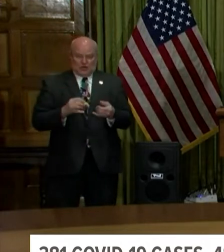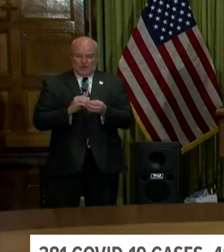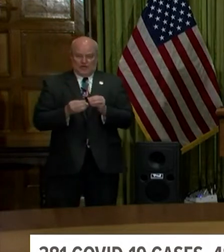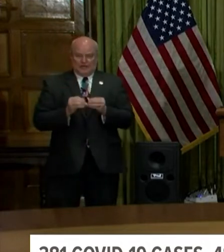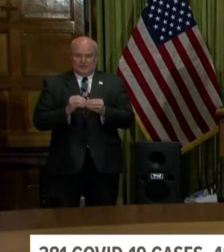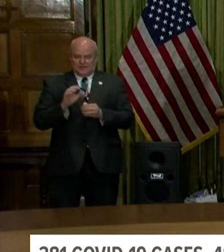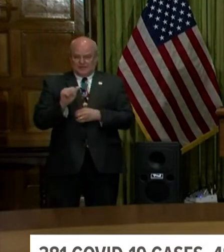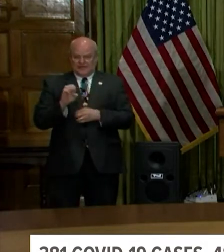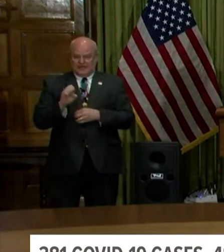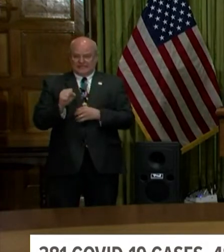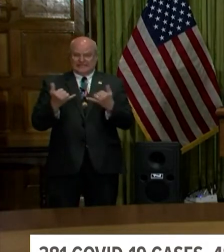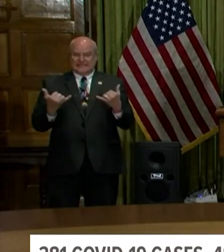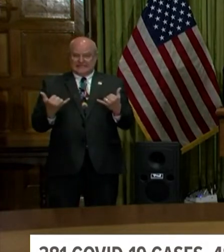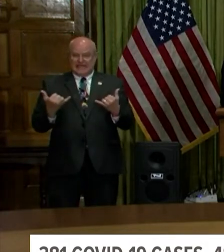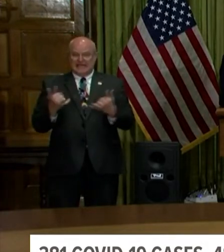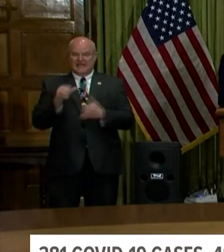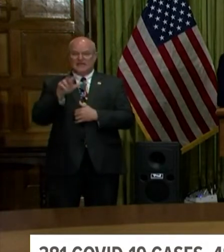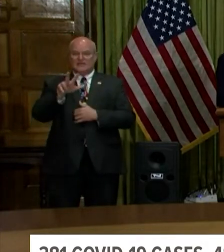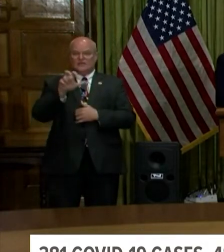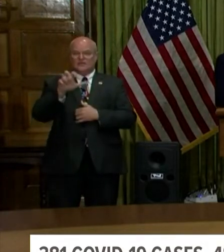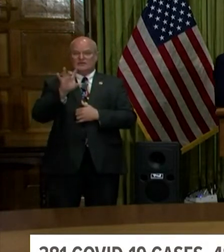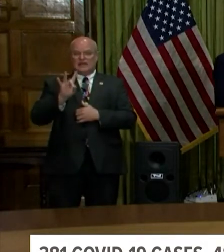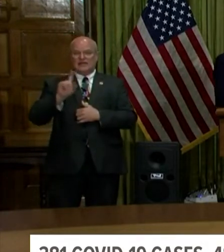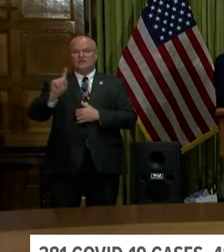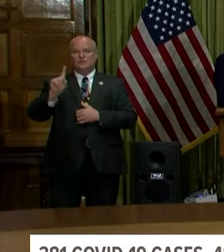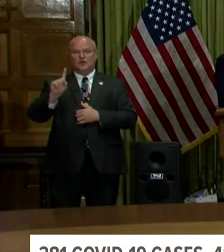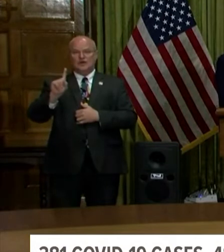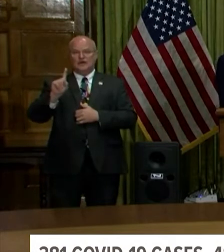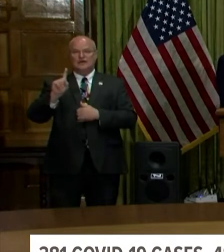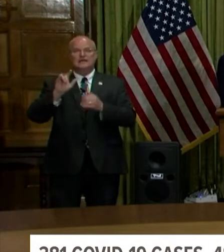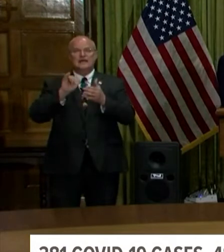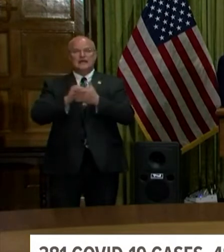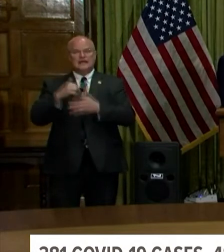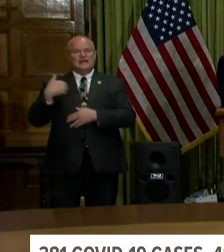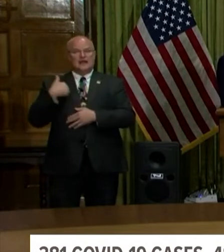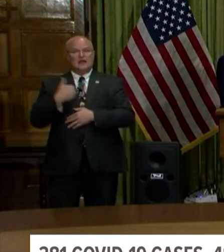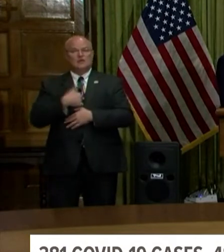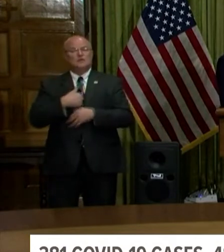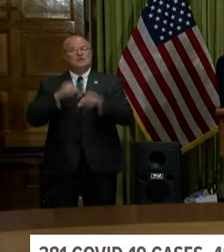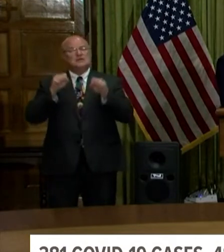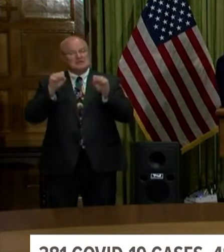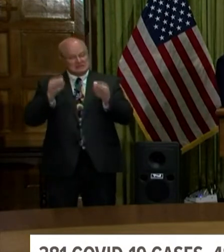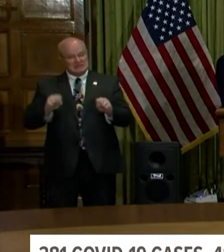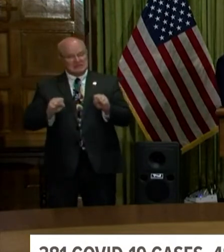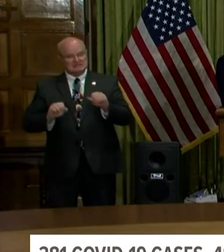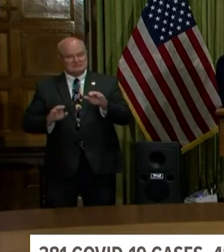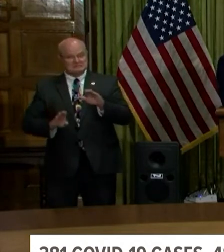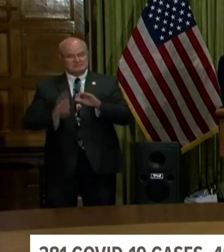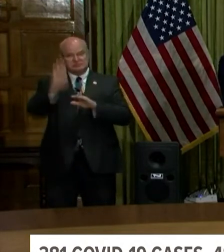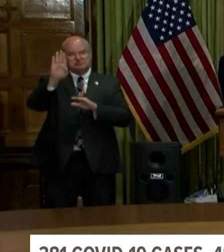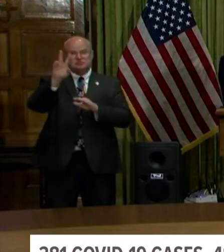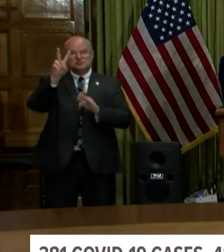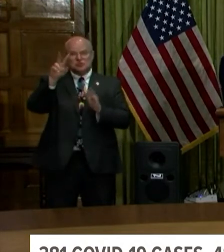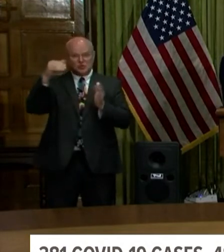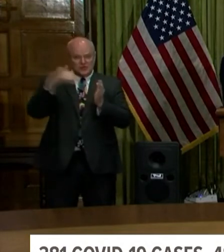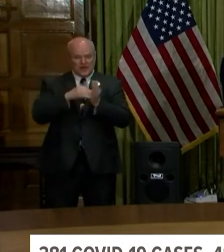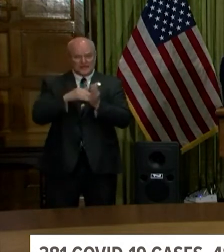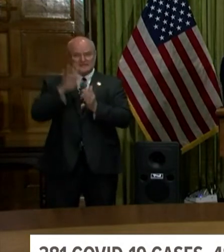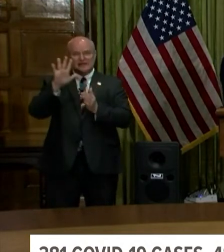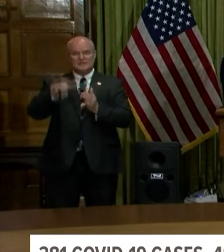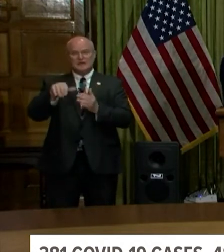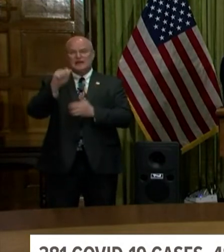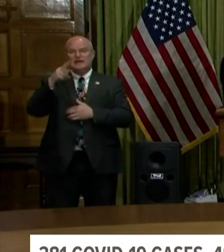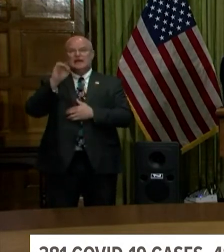number of cases, which today is 381, that we could go to 2,000 cases by the first